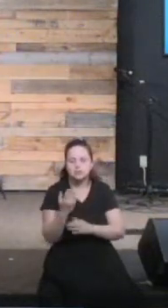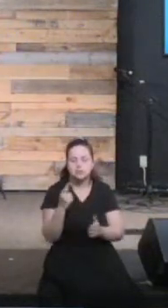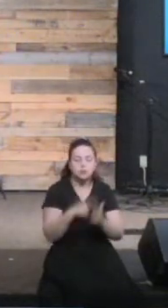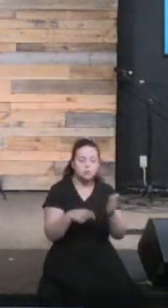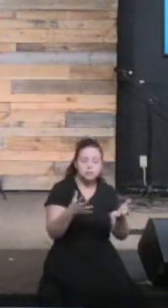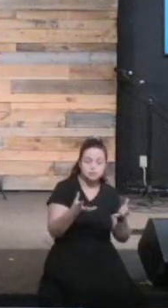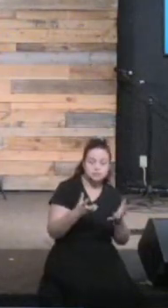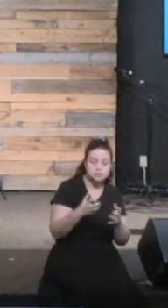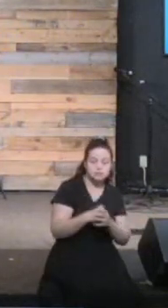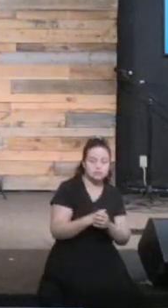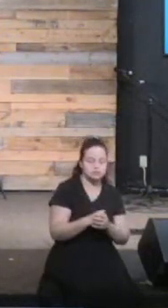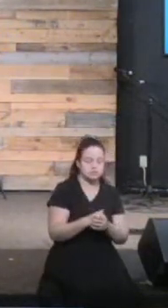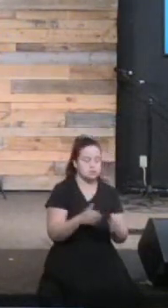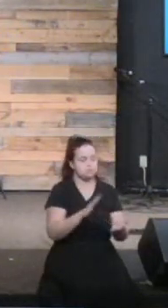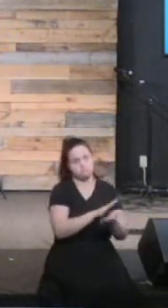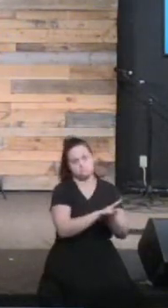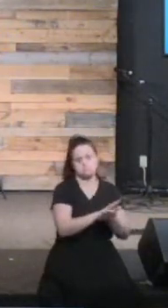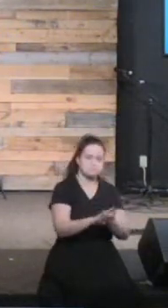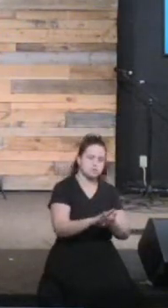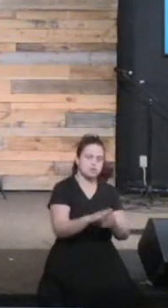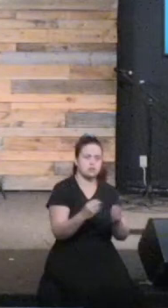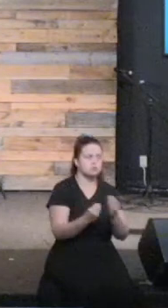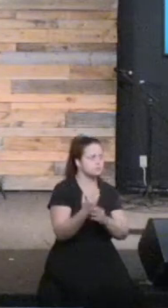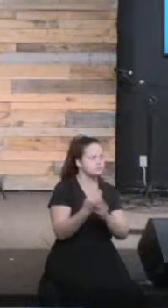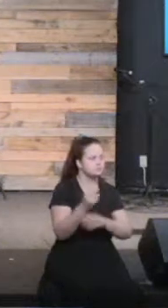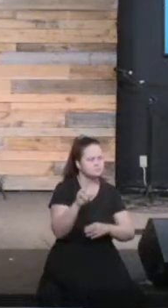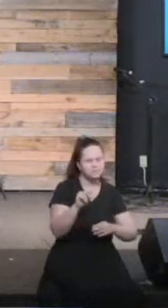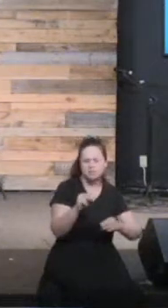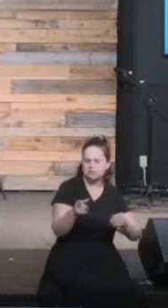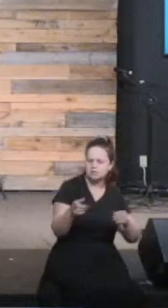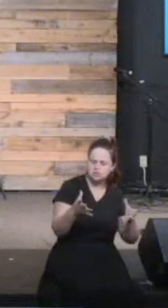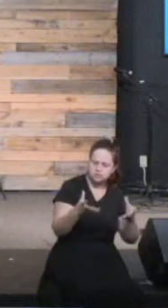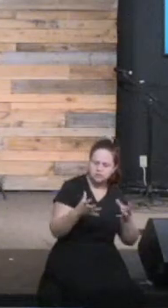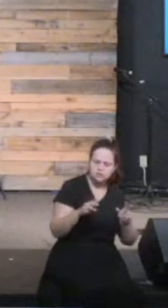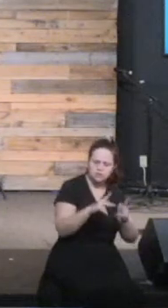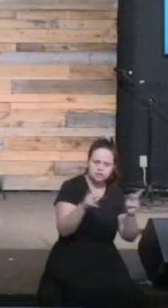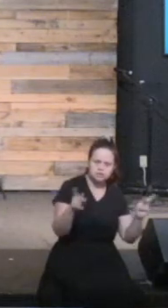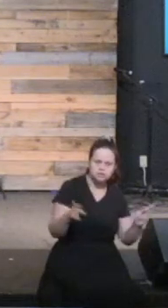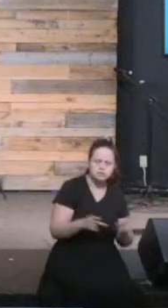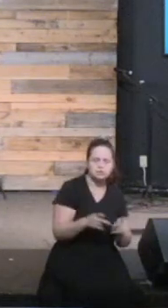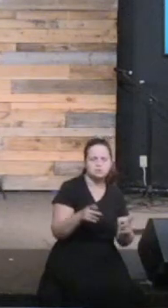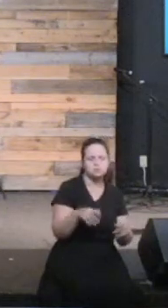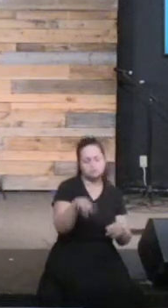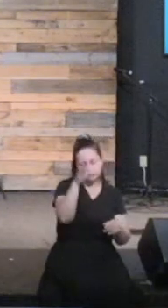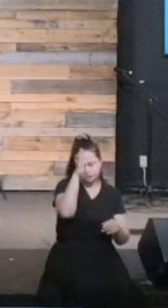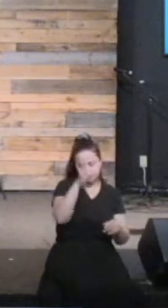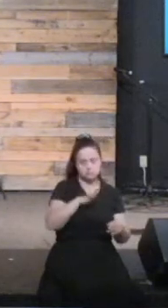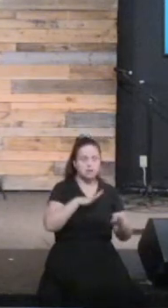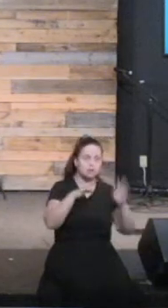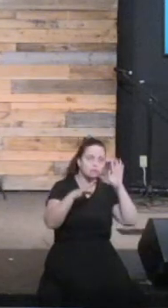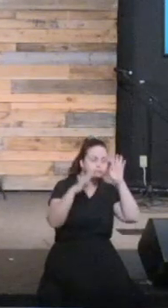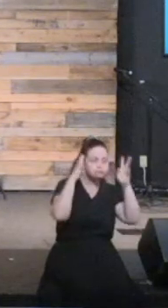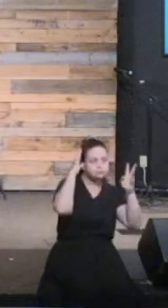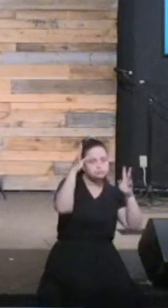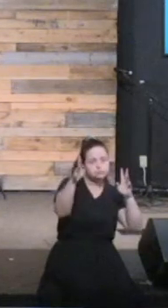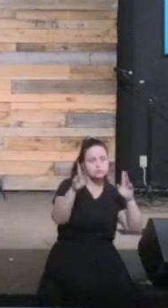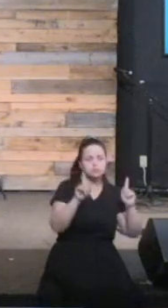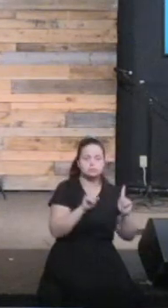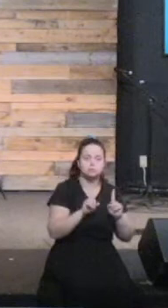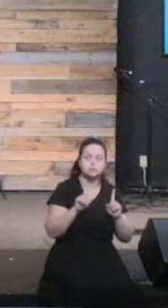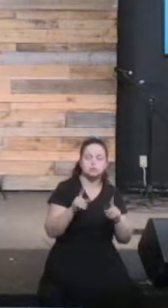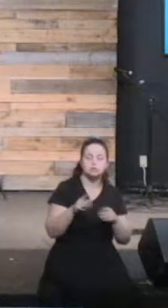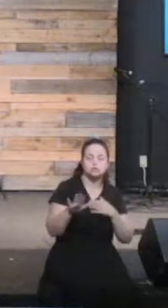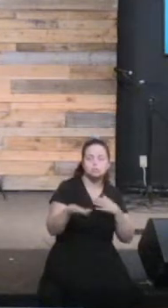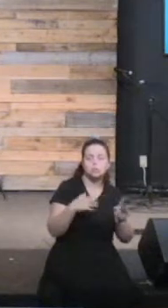won a pristine Garden no he wanted a place where man as creation could walk with their creator